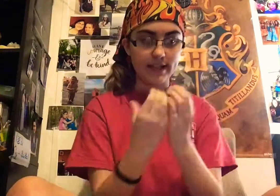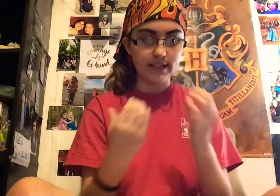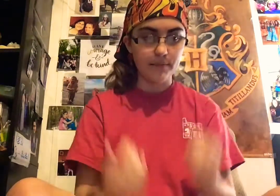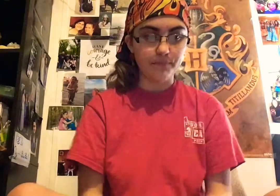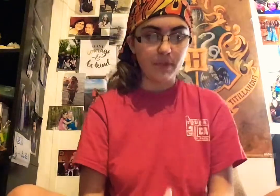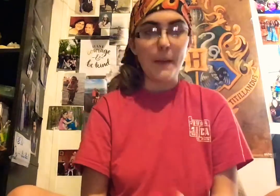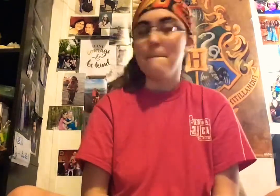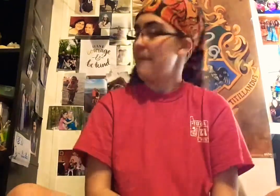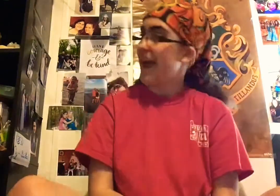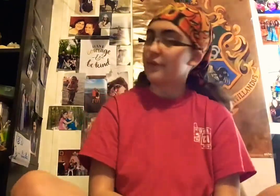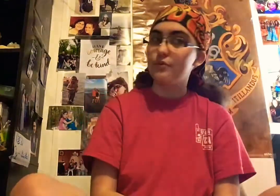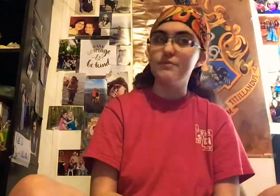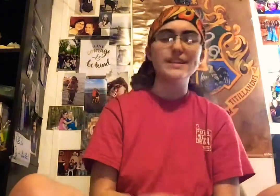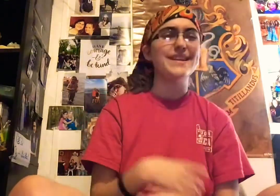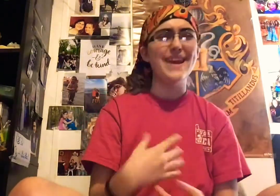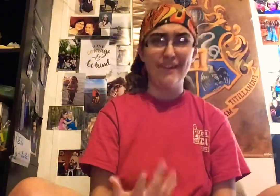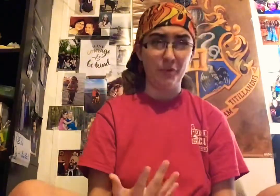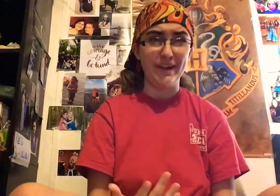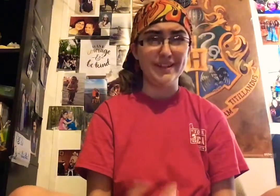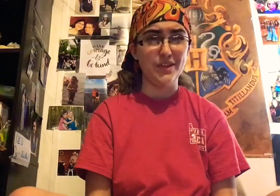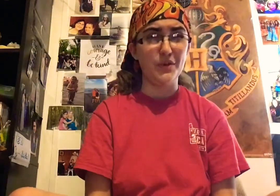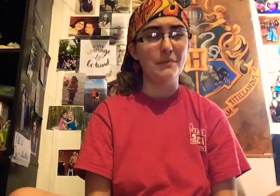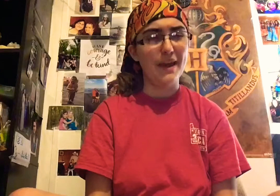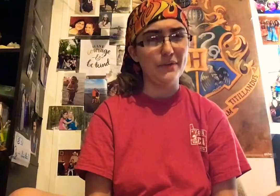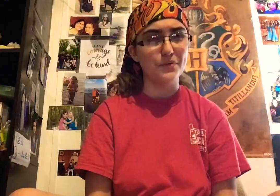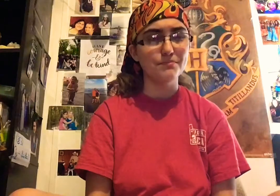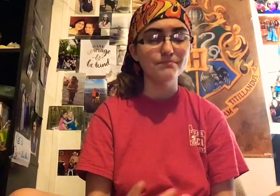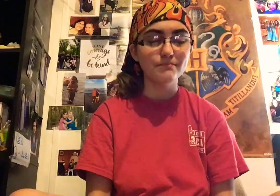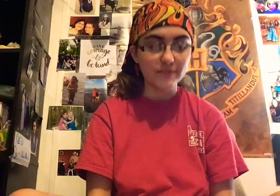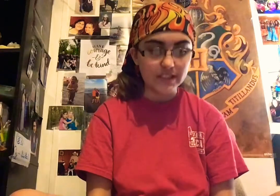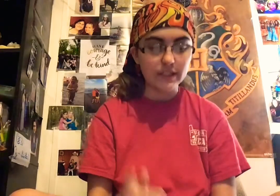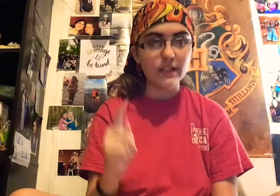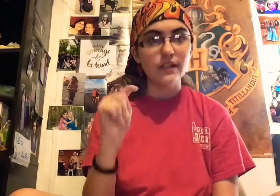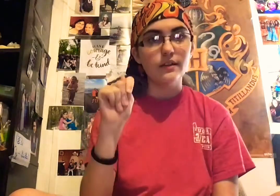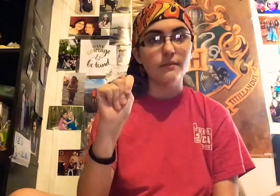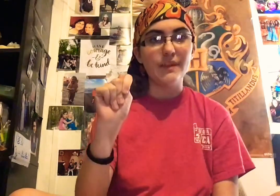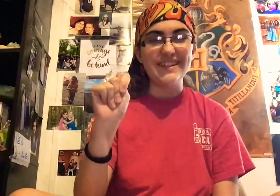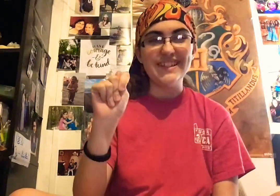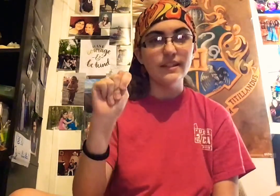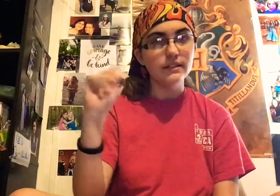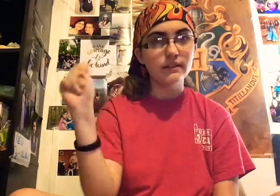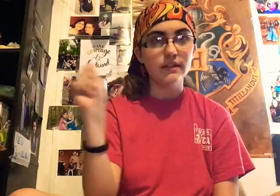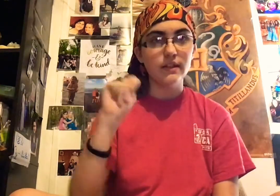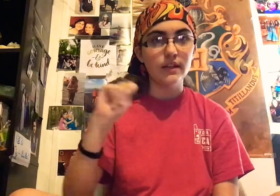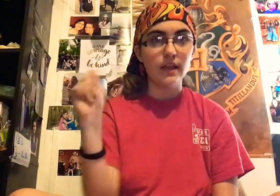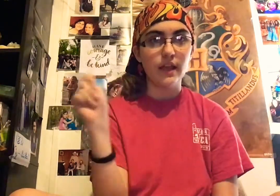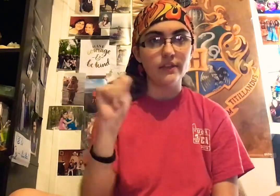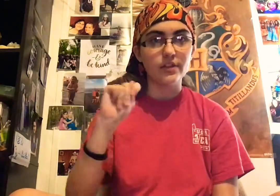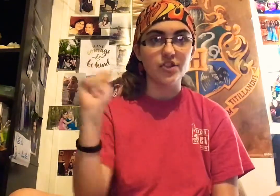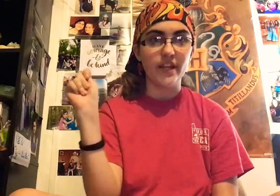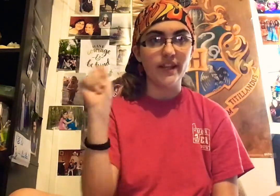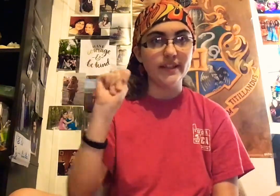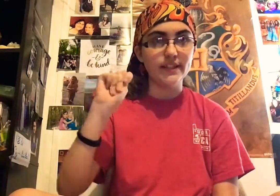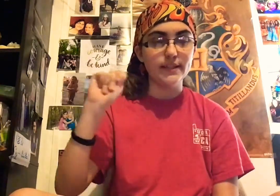Class. Bathroom, because everyone has to go to the bathroom. Make a T and then shake it like this.